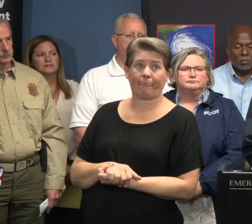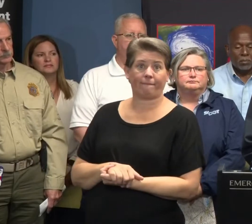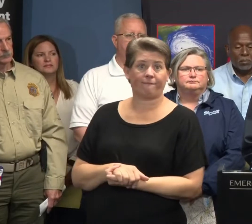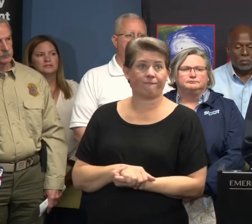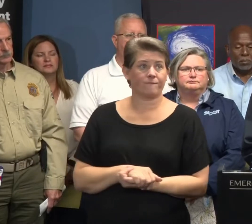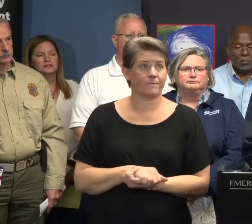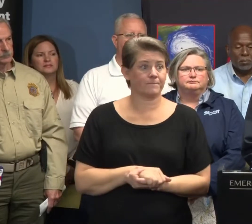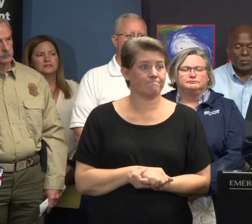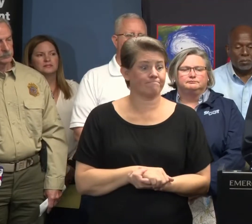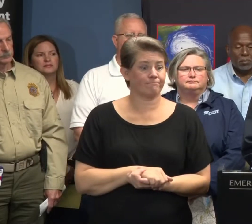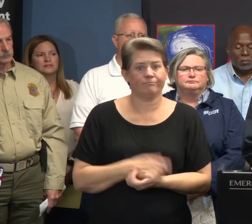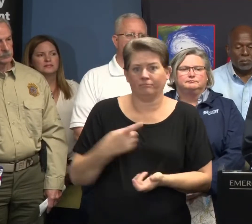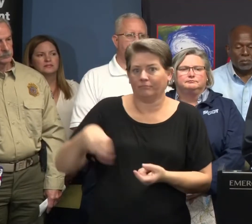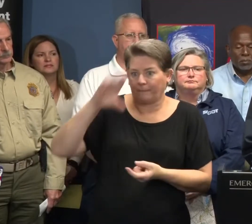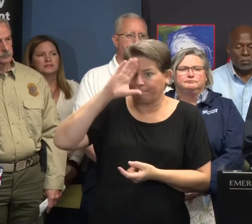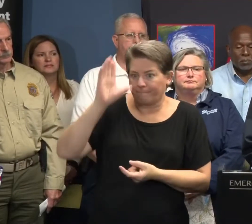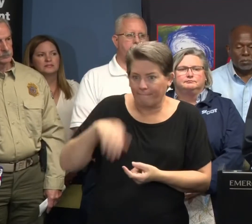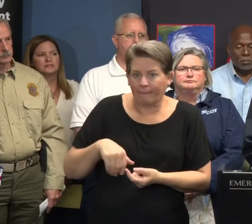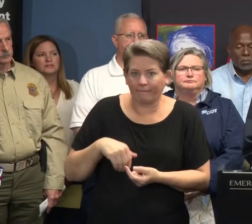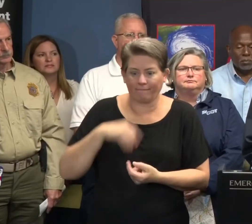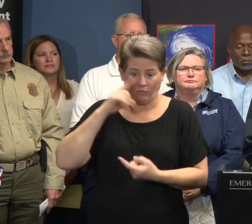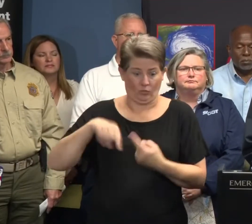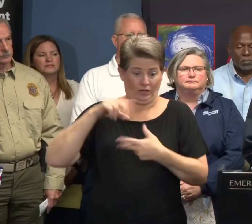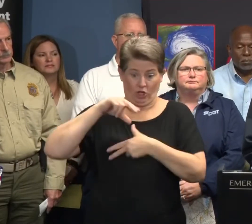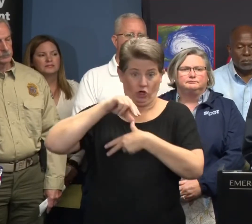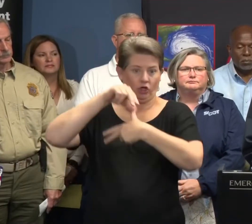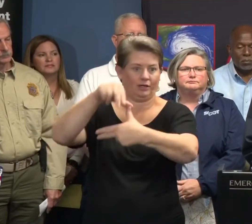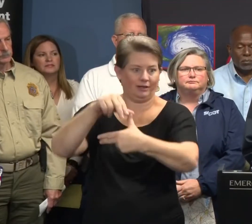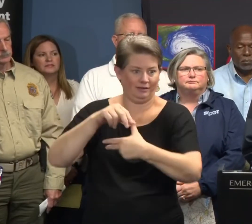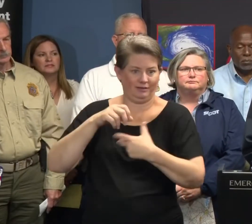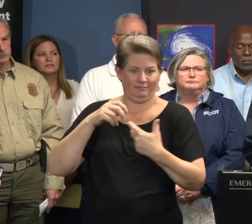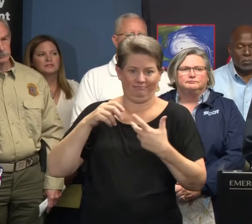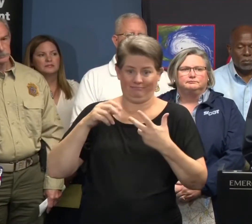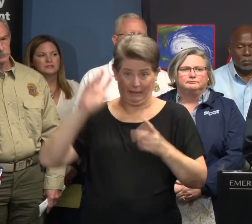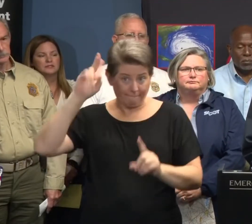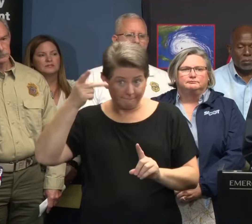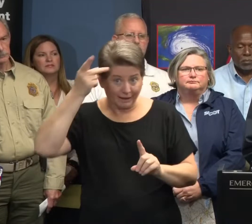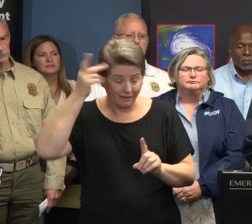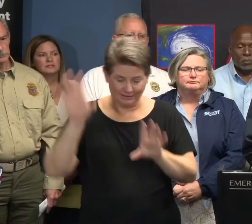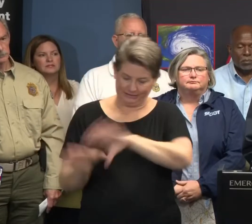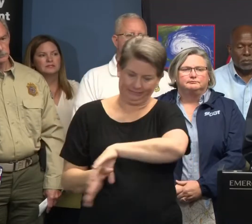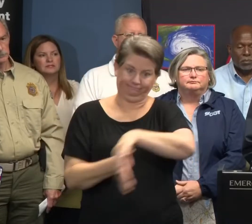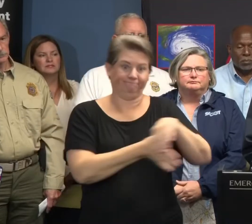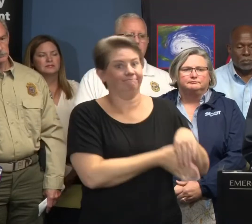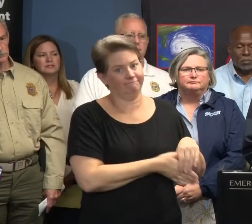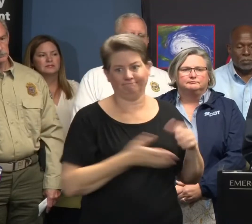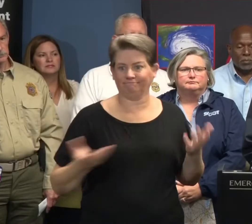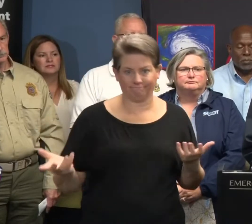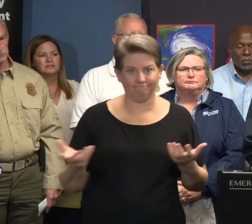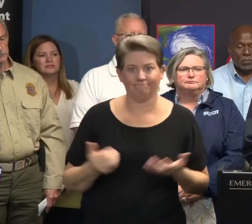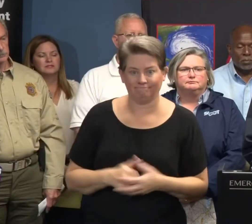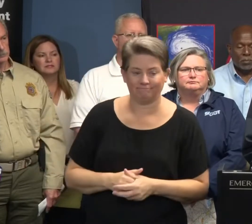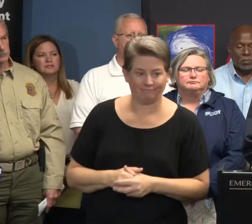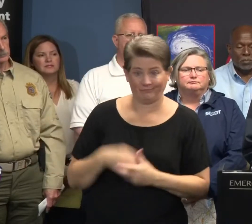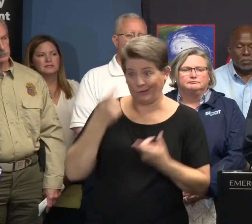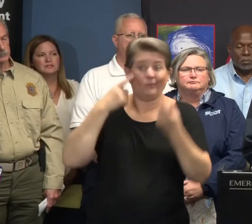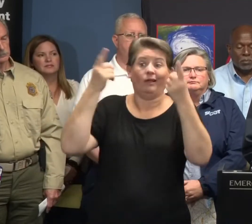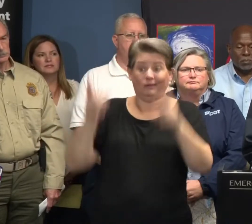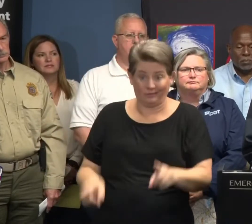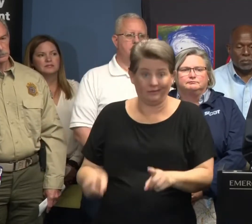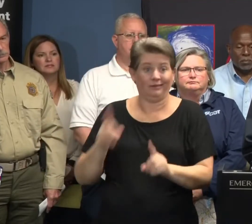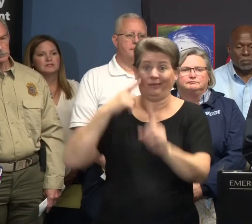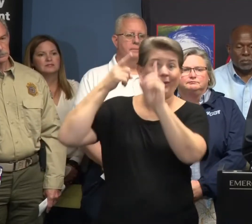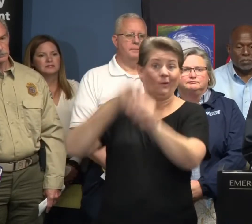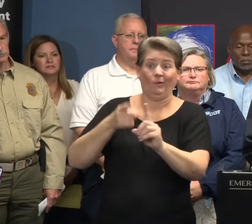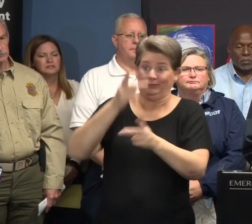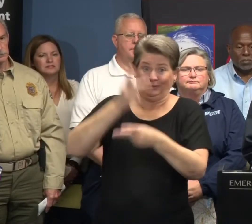as we all know, when there's a hurricane, there's no politics involved there. And everybody agrees that we want to keep